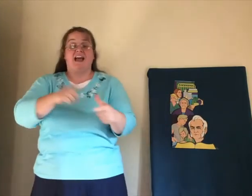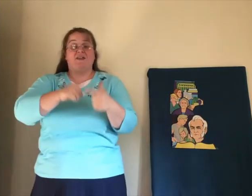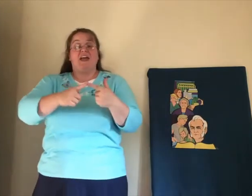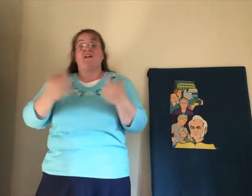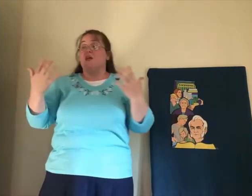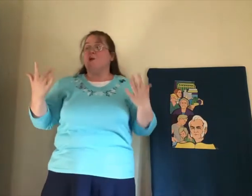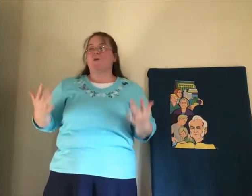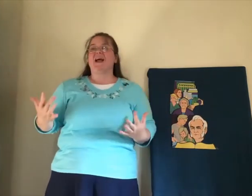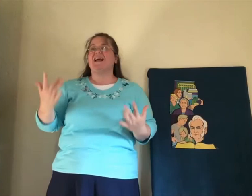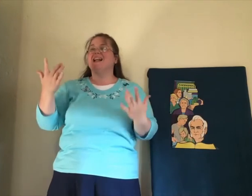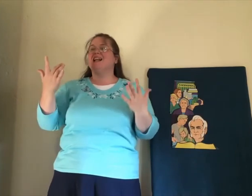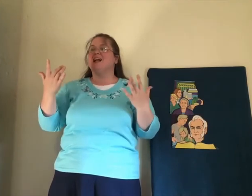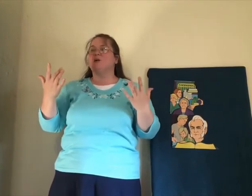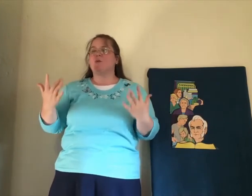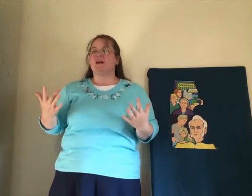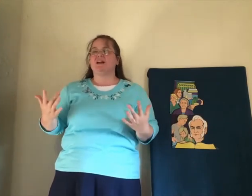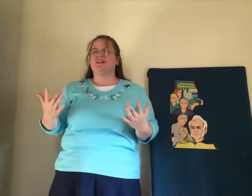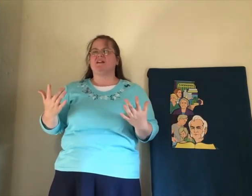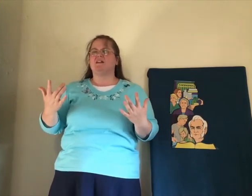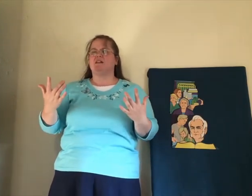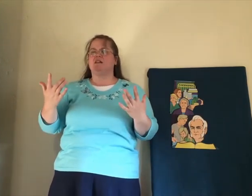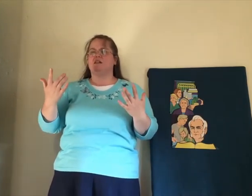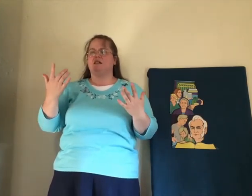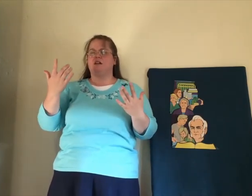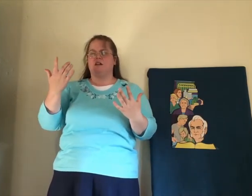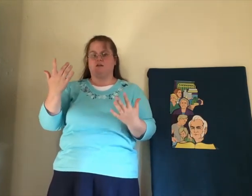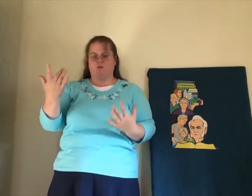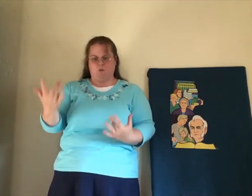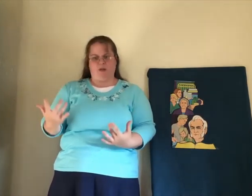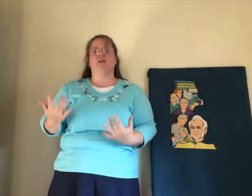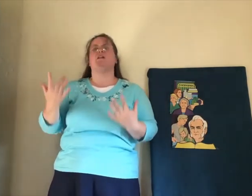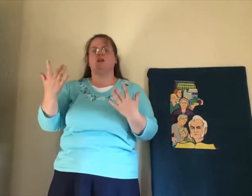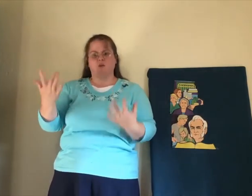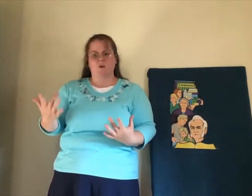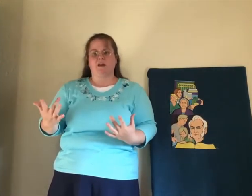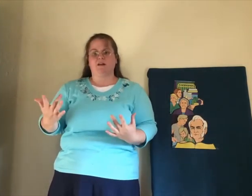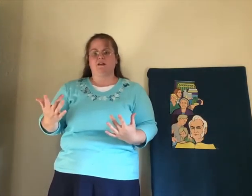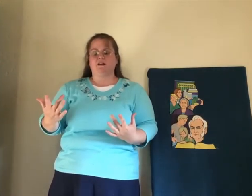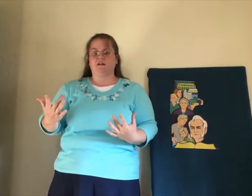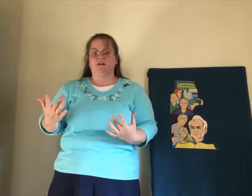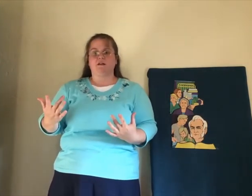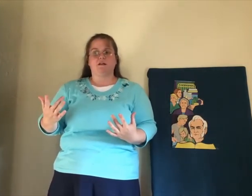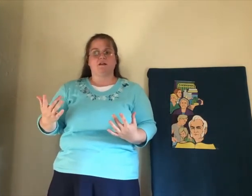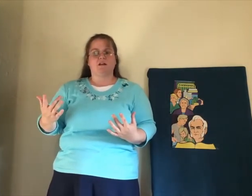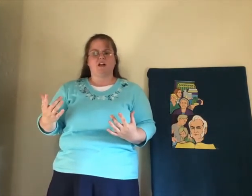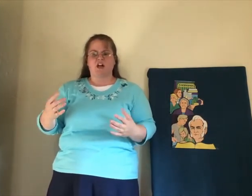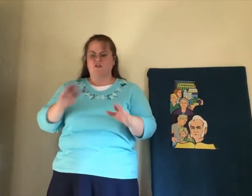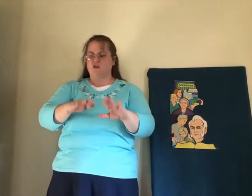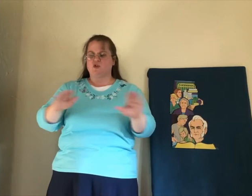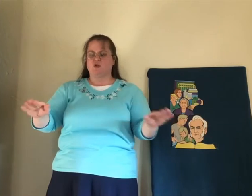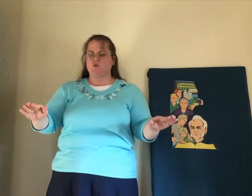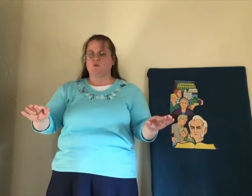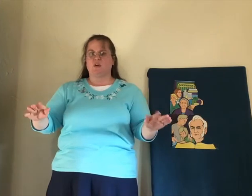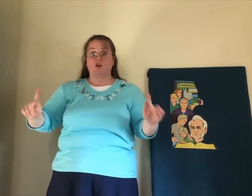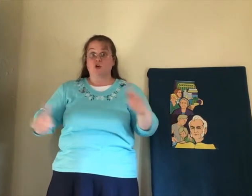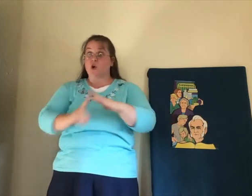and they set up everything. Then they waited and waited and waited and